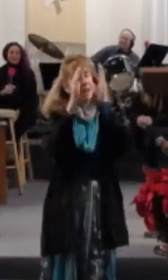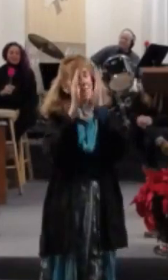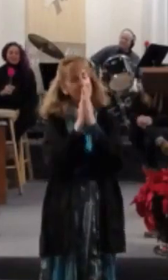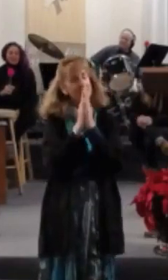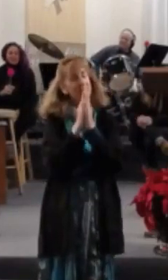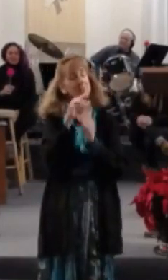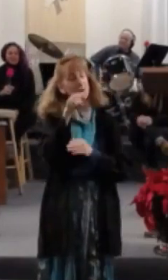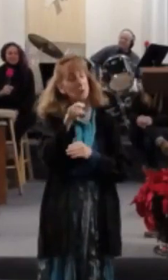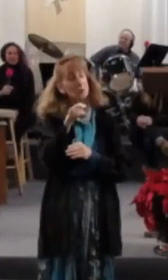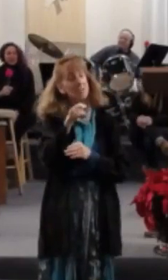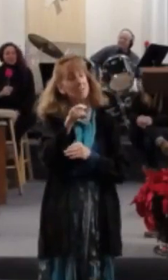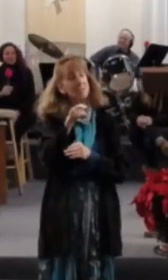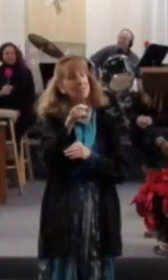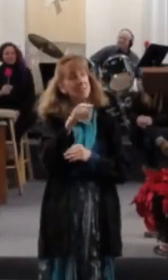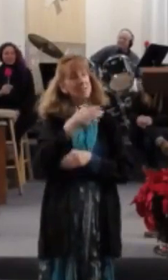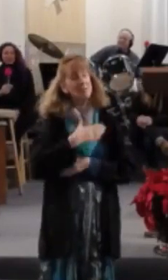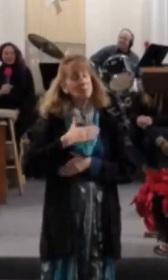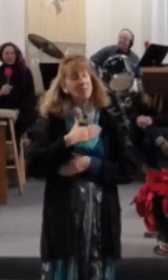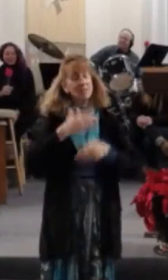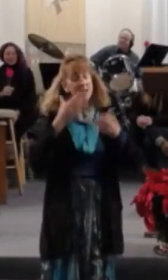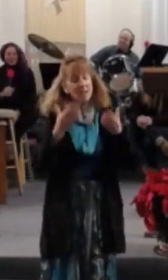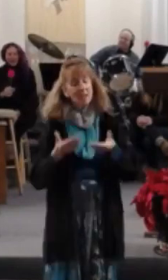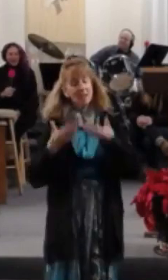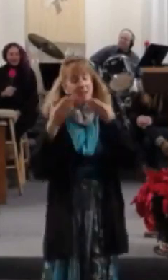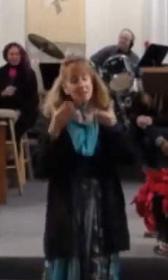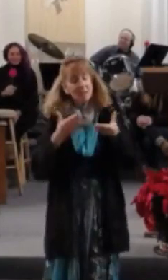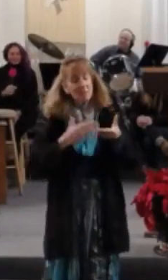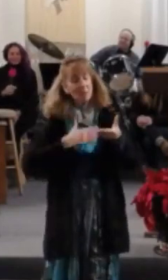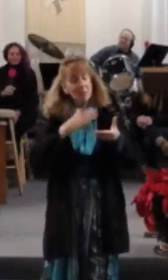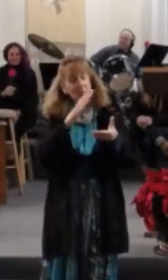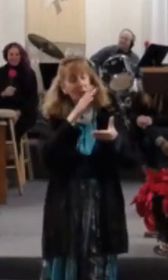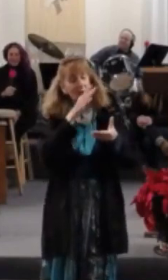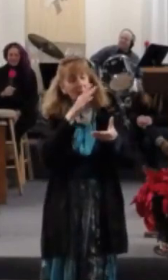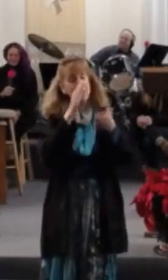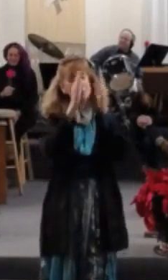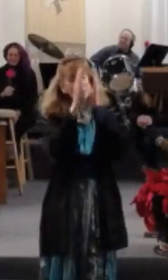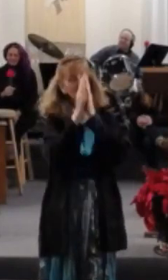you all lift my mother up in prayer.